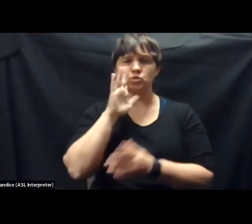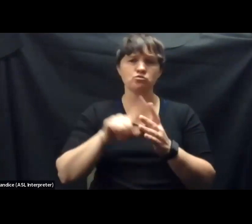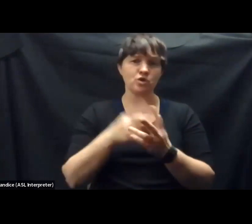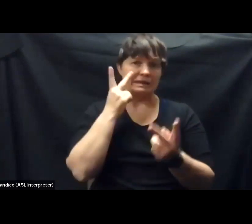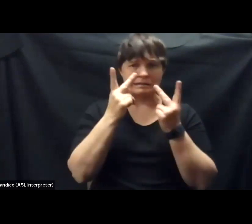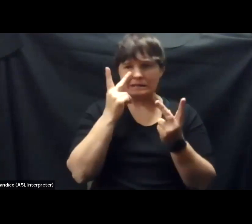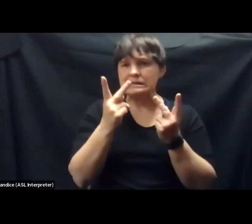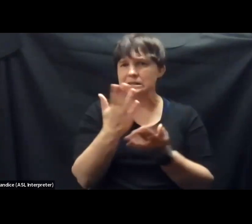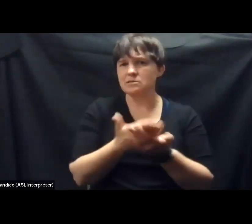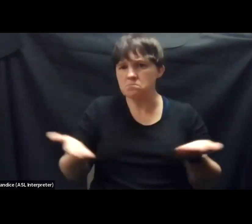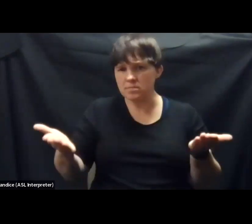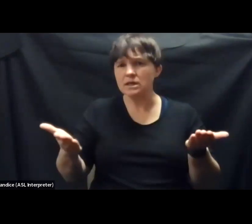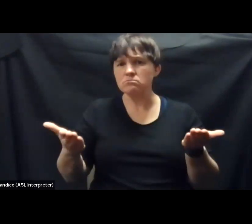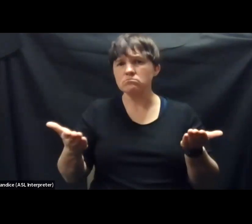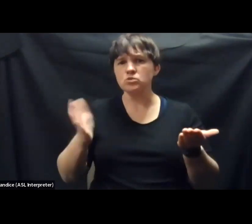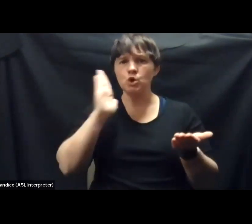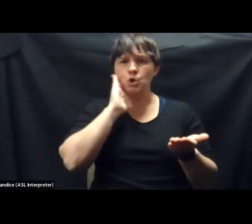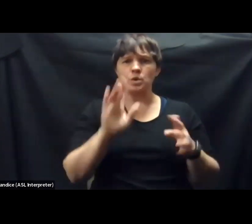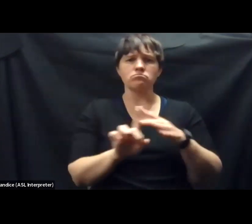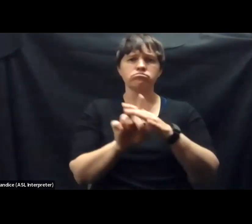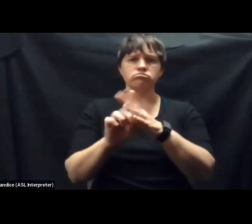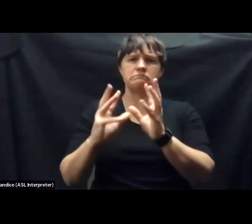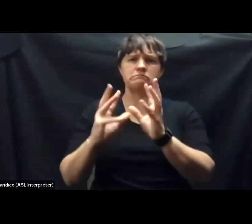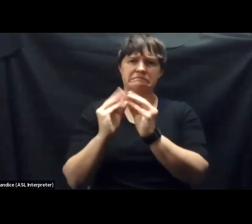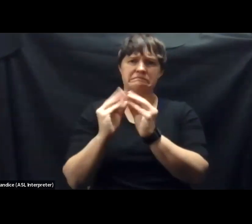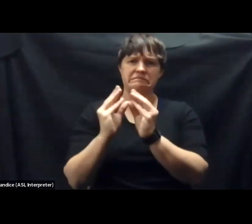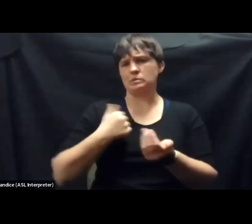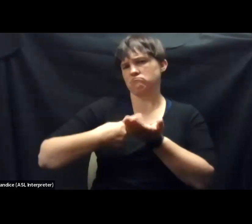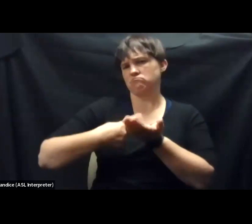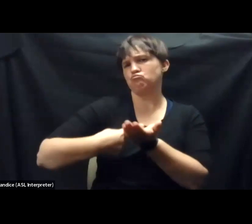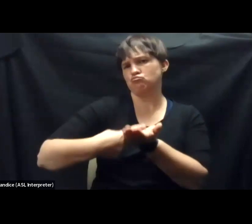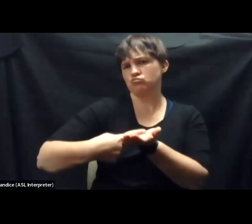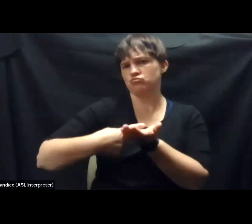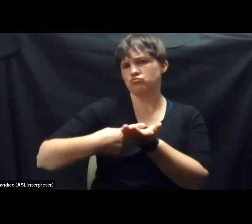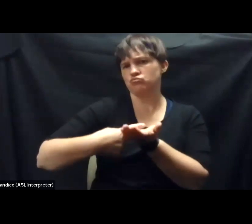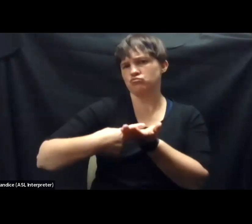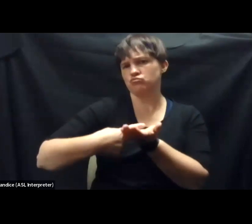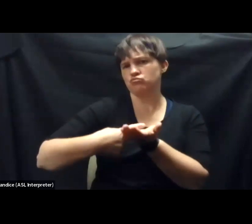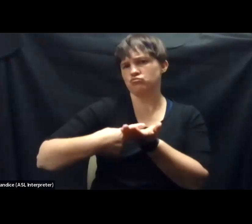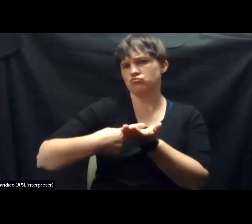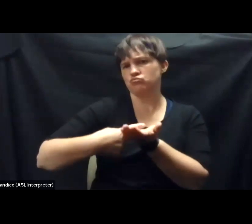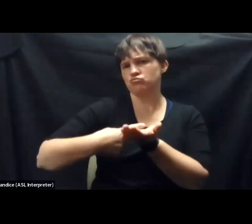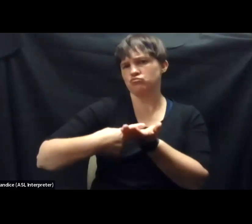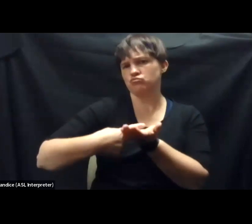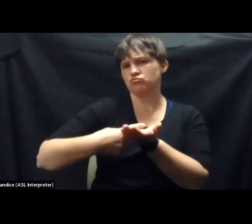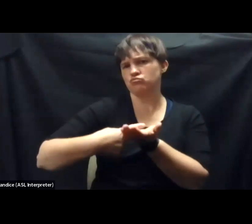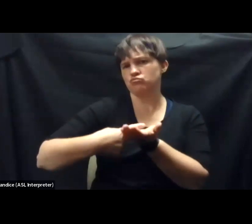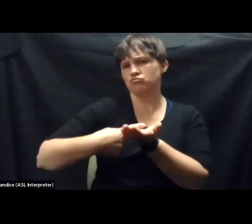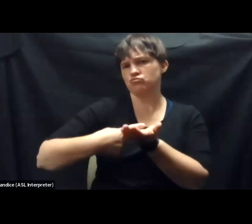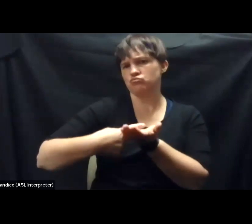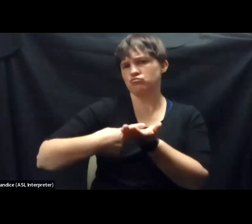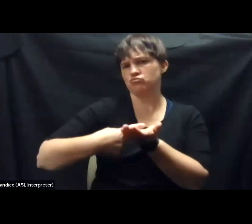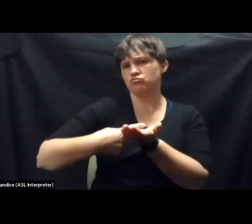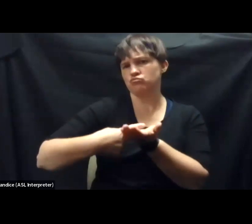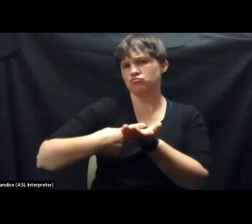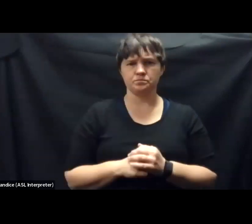few things that are going to be coming up in the session that we can talk about. Yes, good point. You did say that was a session preview as well